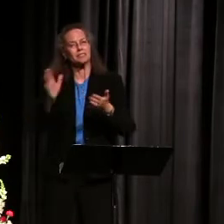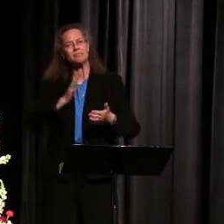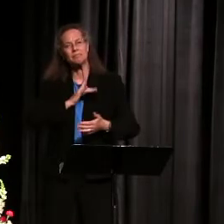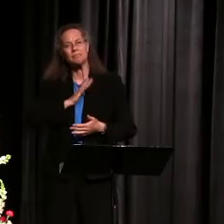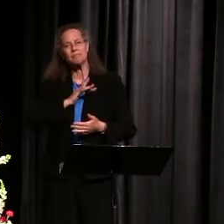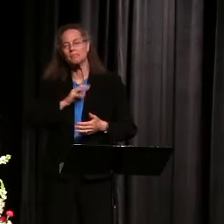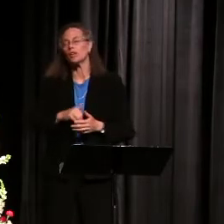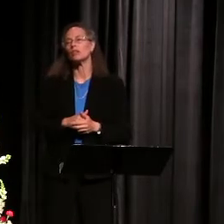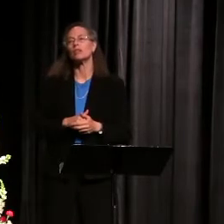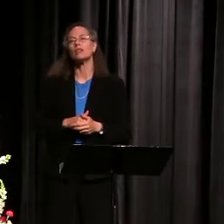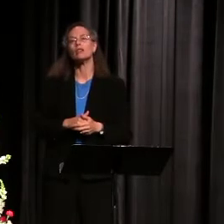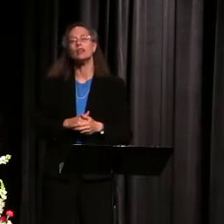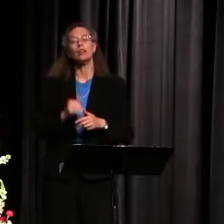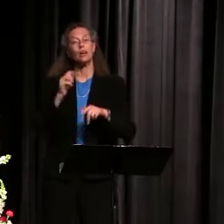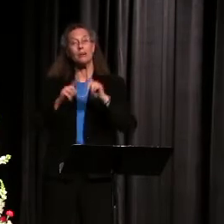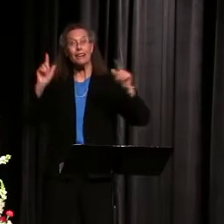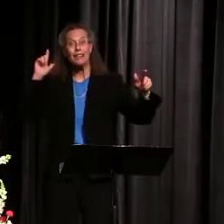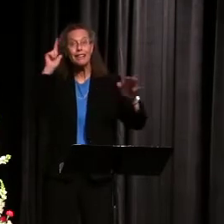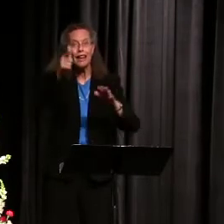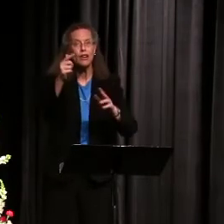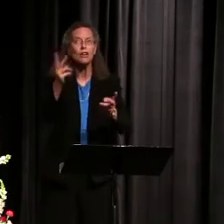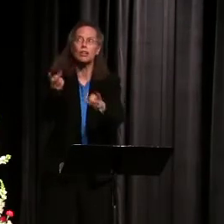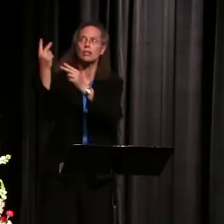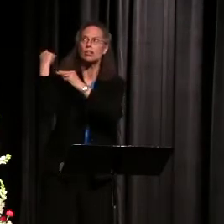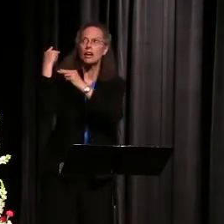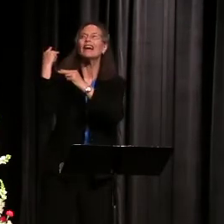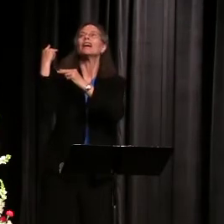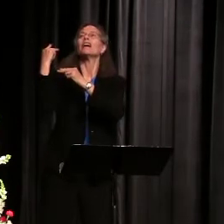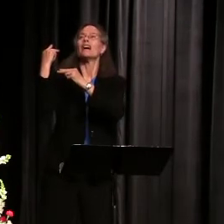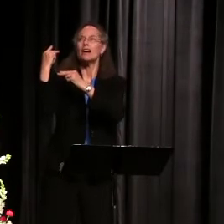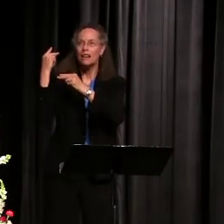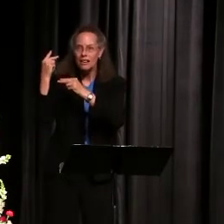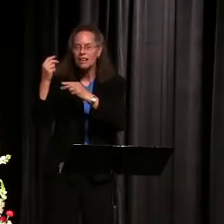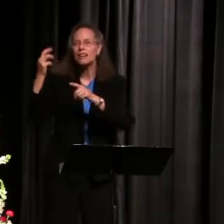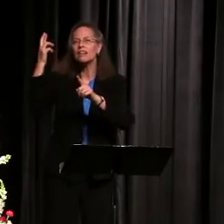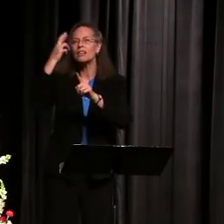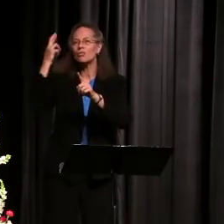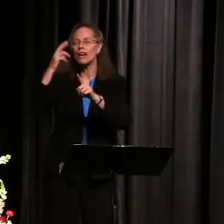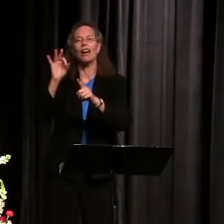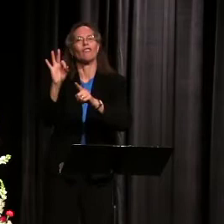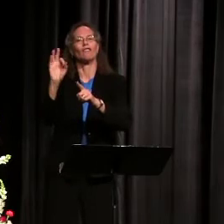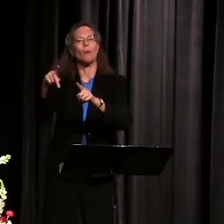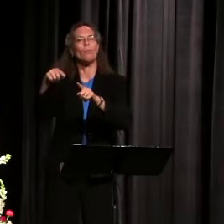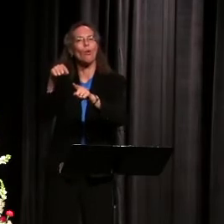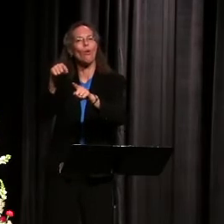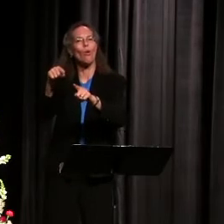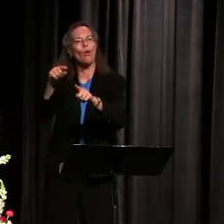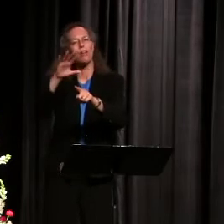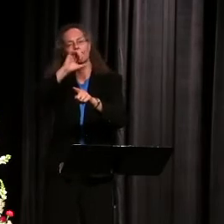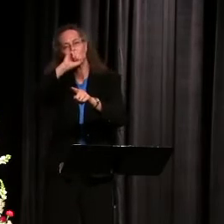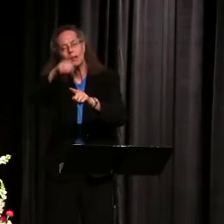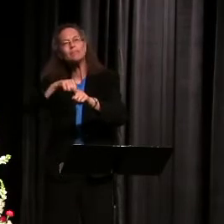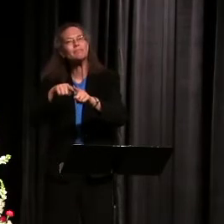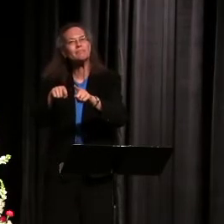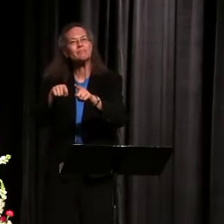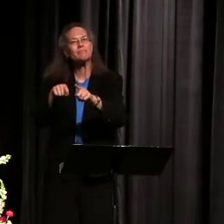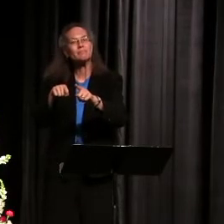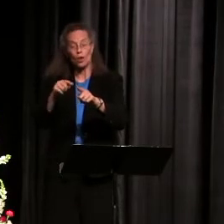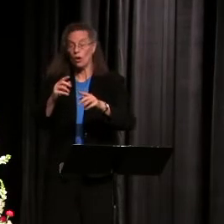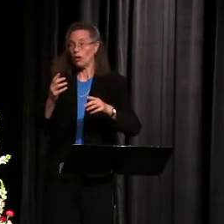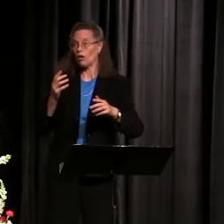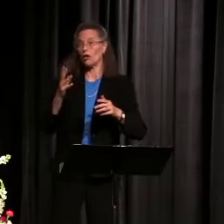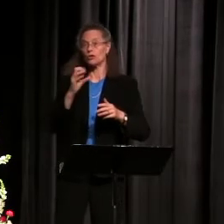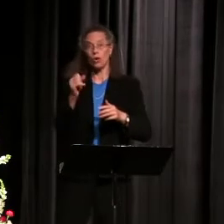This realization may take some time, and that's okay. So long as you remember that you are a product of Fairport, and wherever you